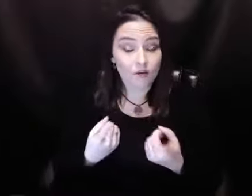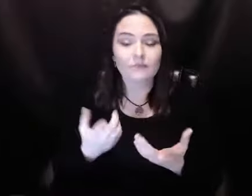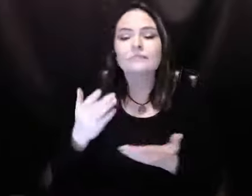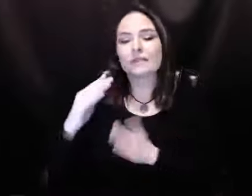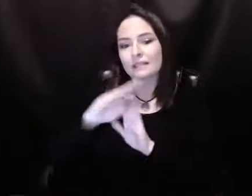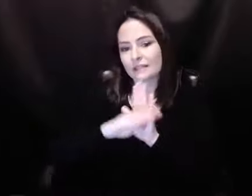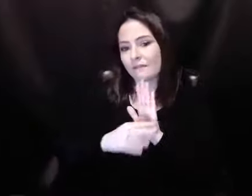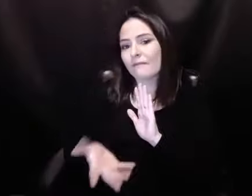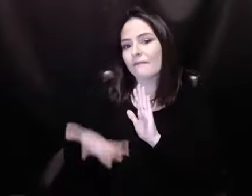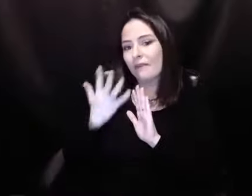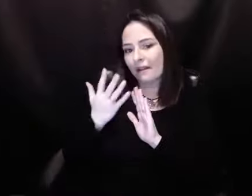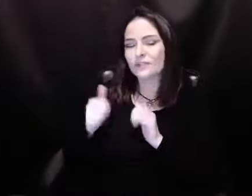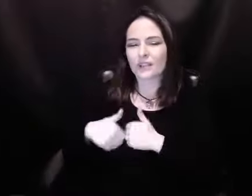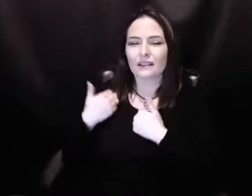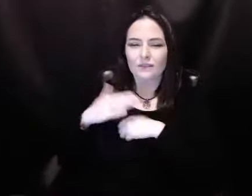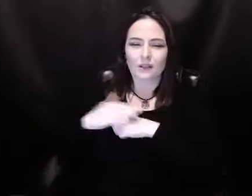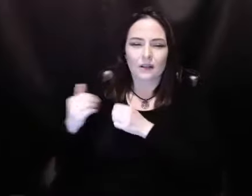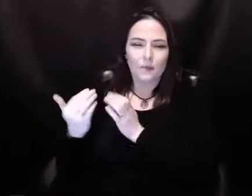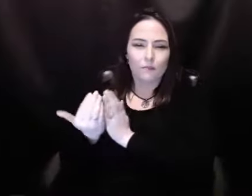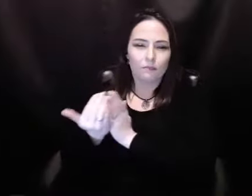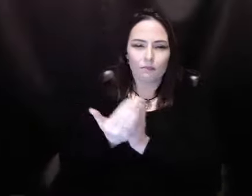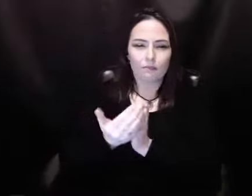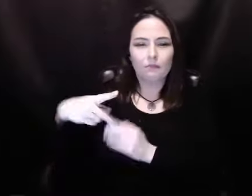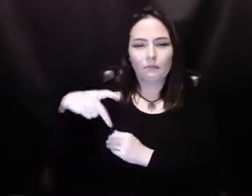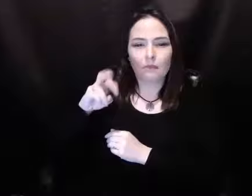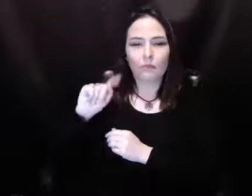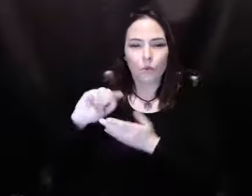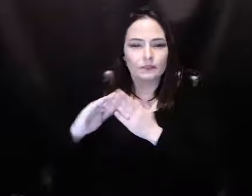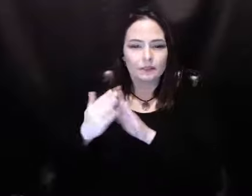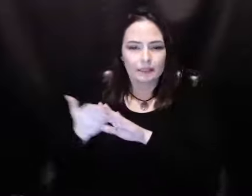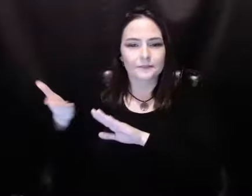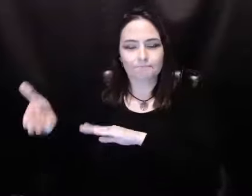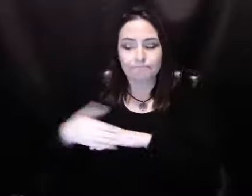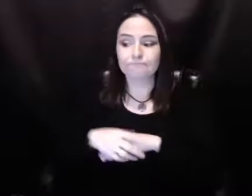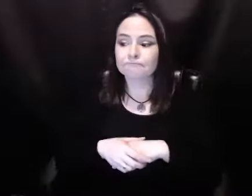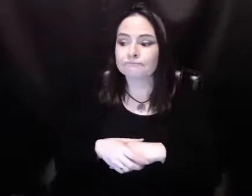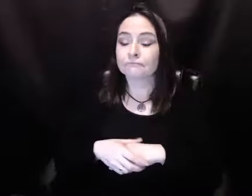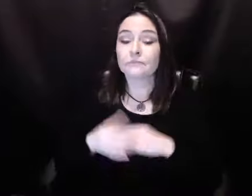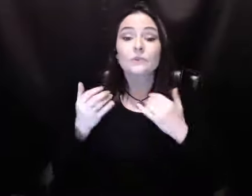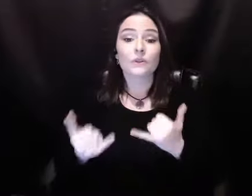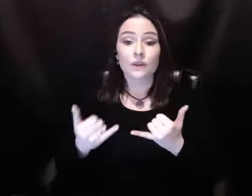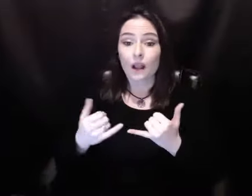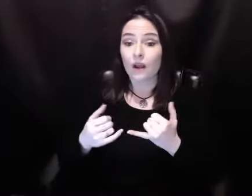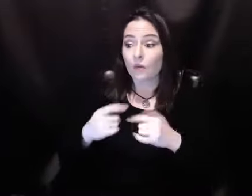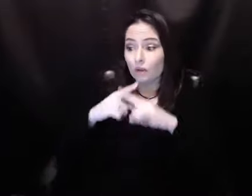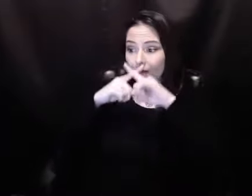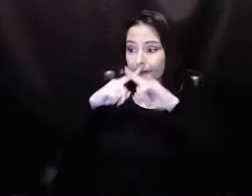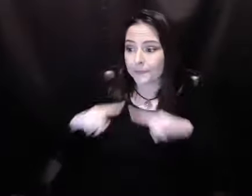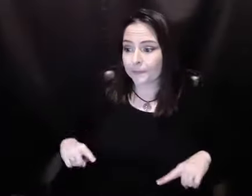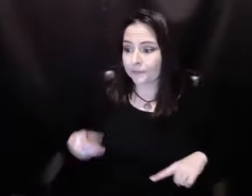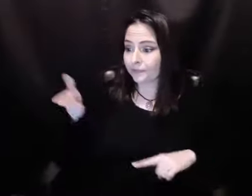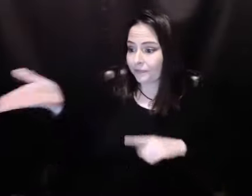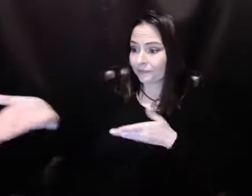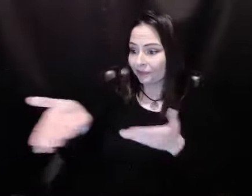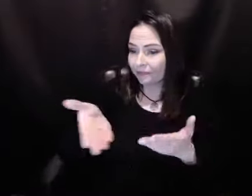the east coast of Africa. It's a beautiful coastal town, and it's our capital port city.